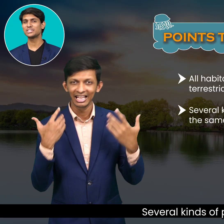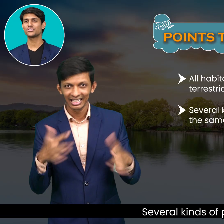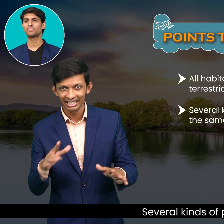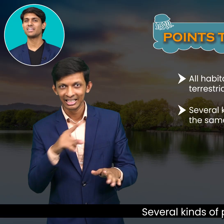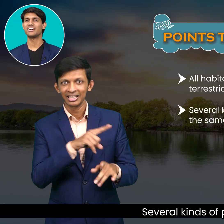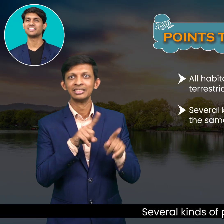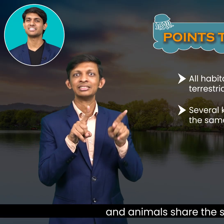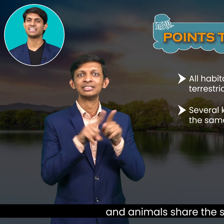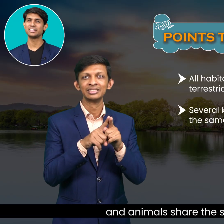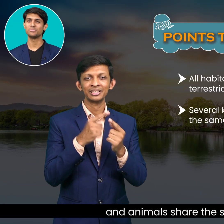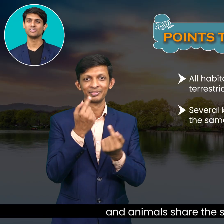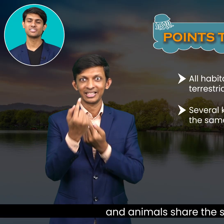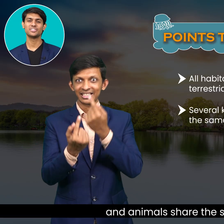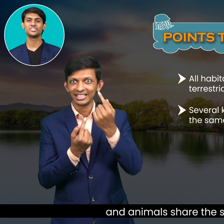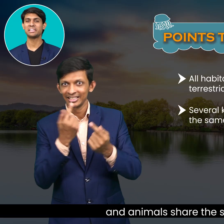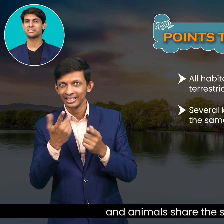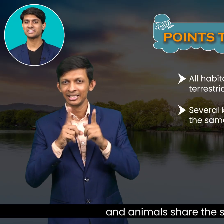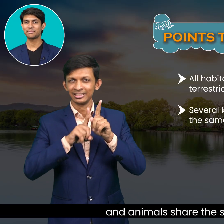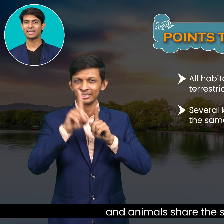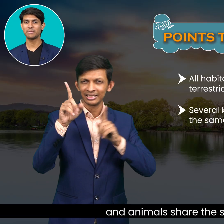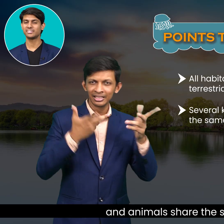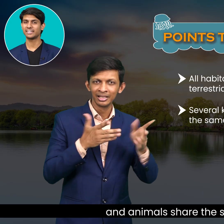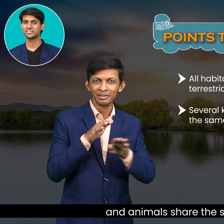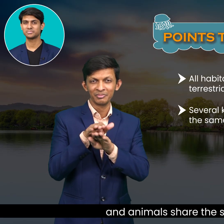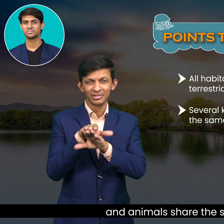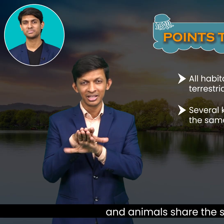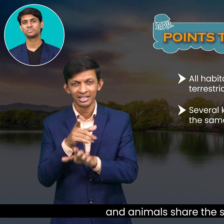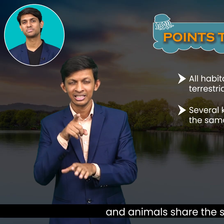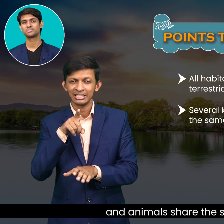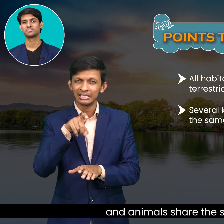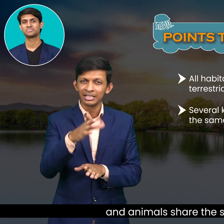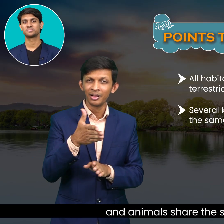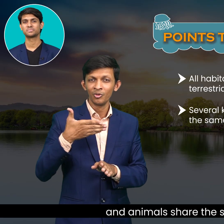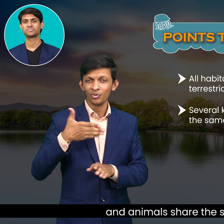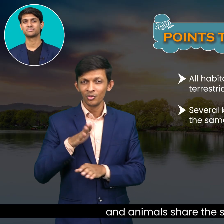Several kinds of plants and animals share the same habitat.